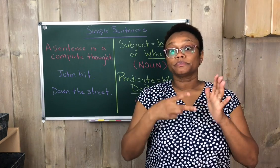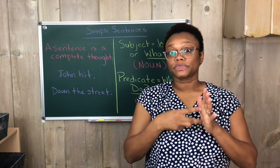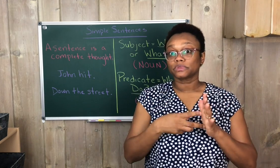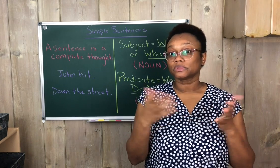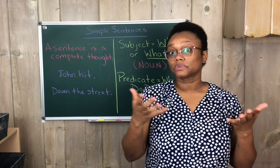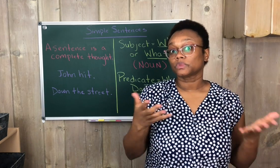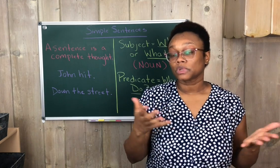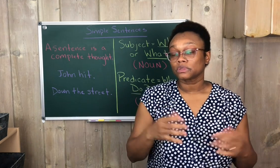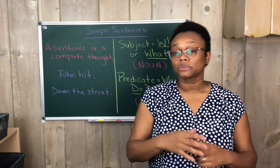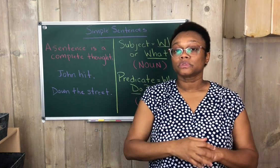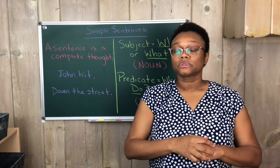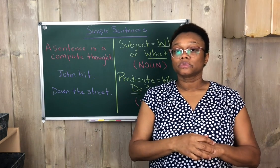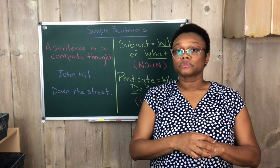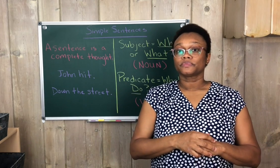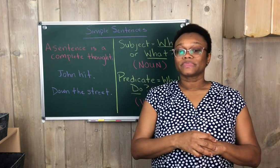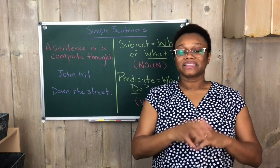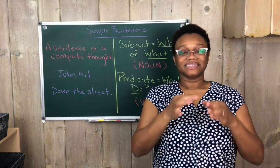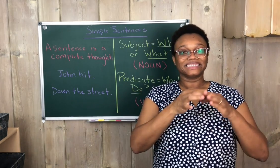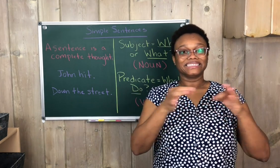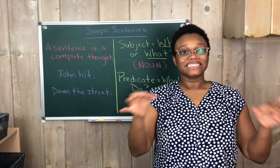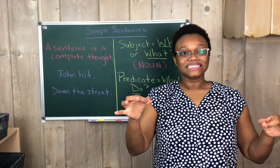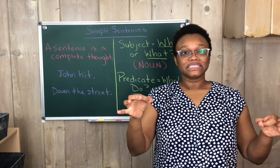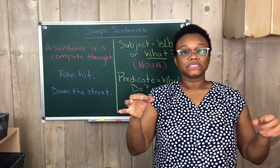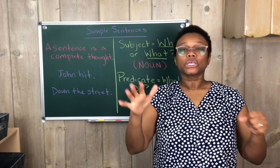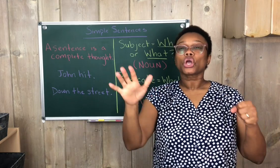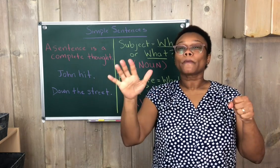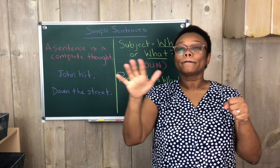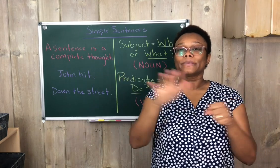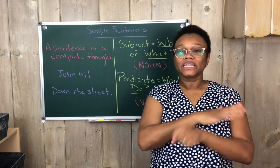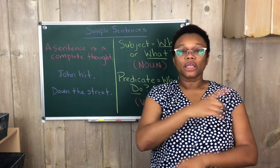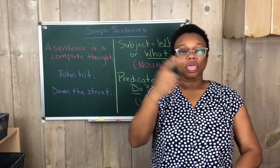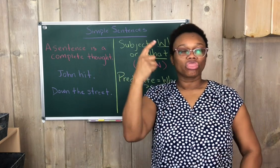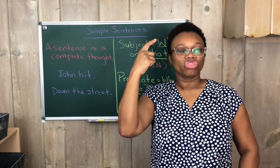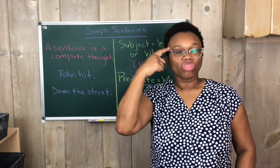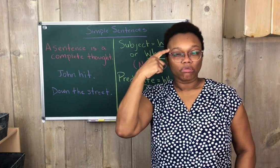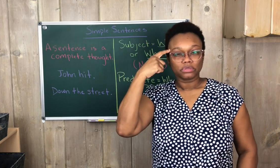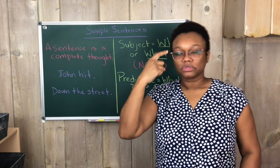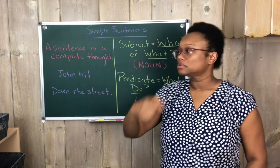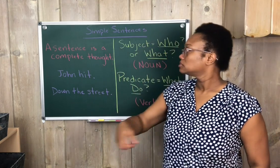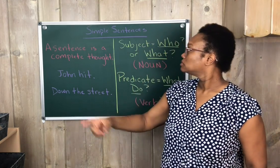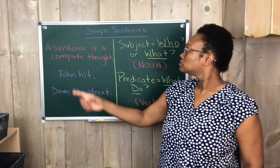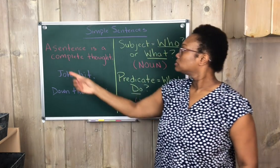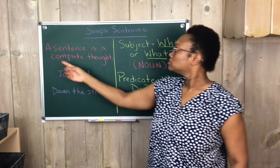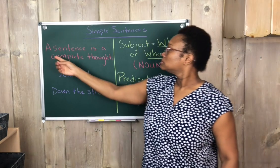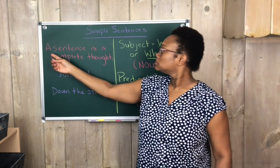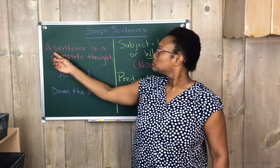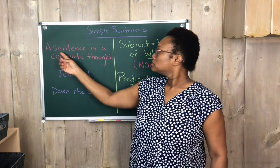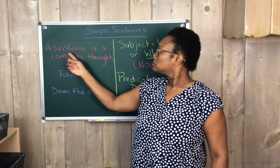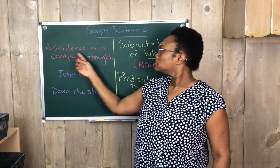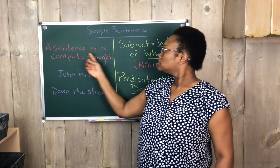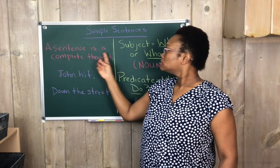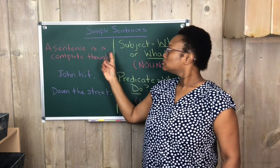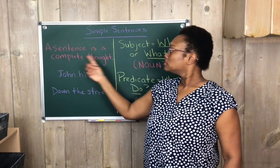And a sentence means a complete thought.